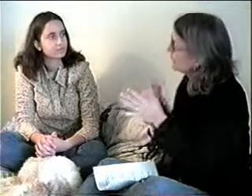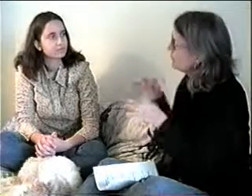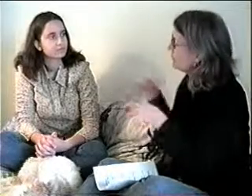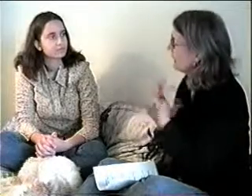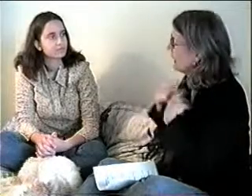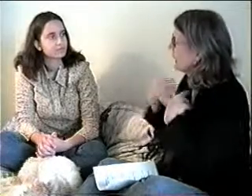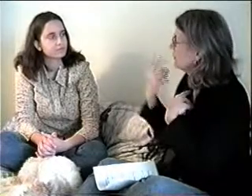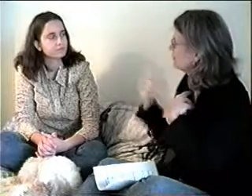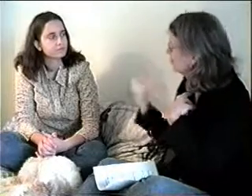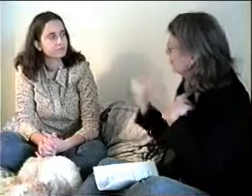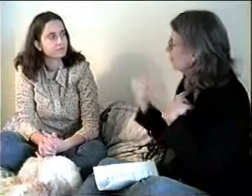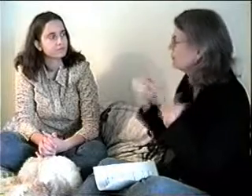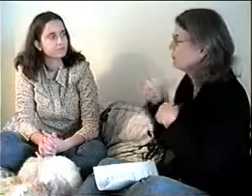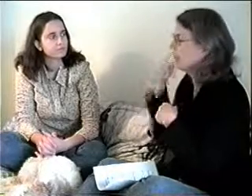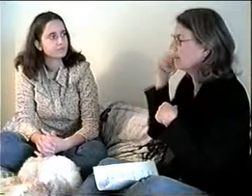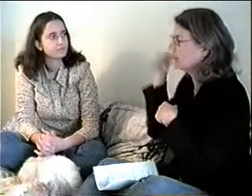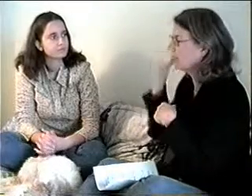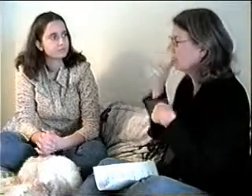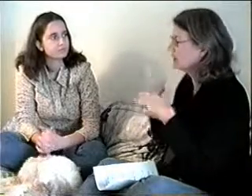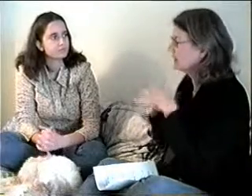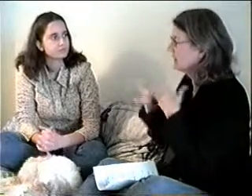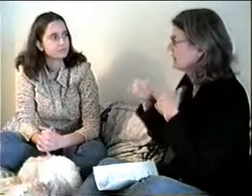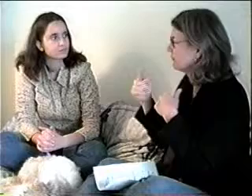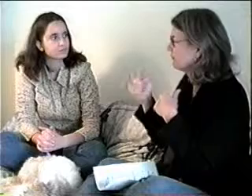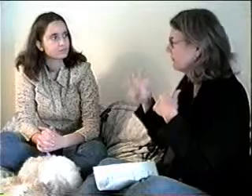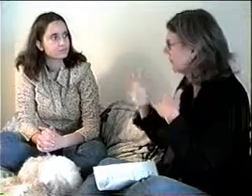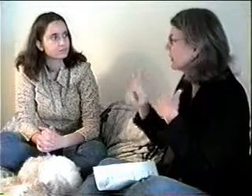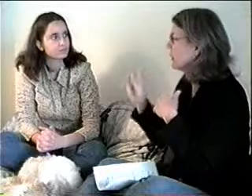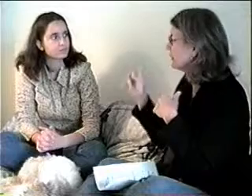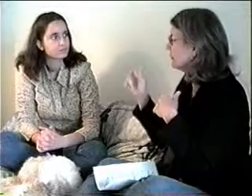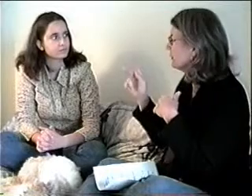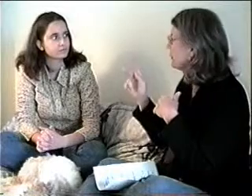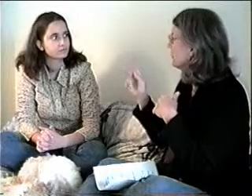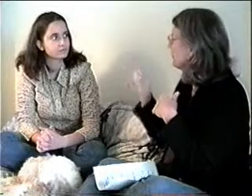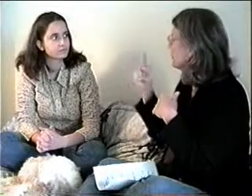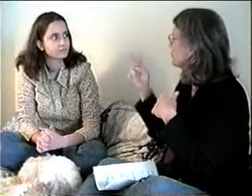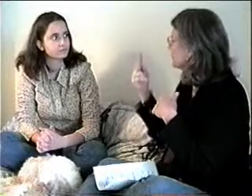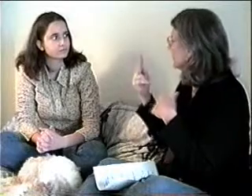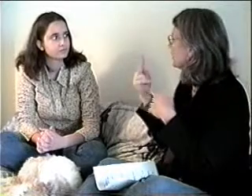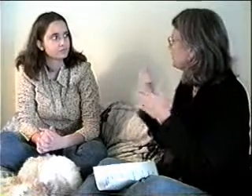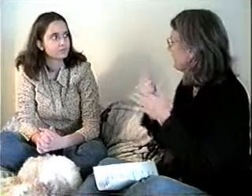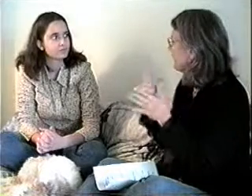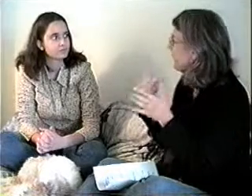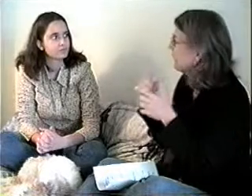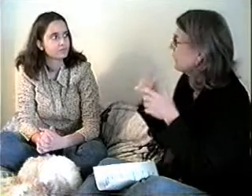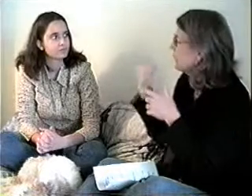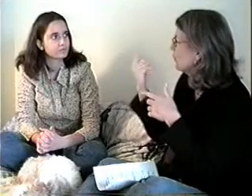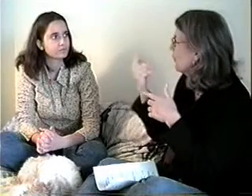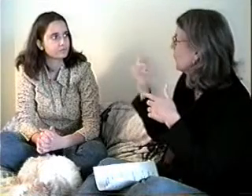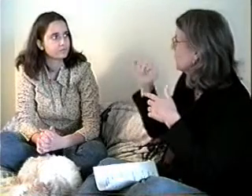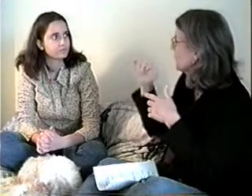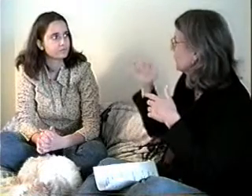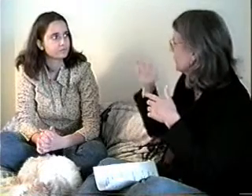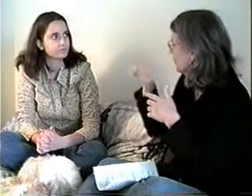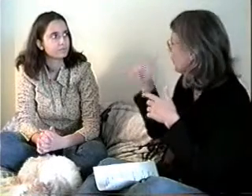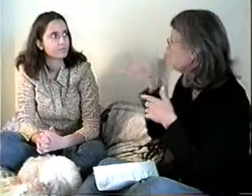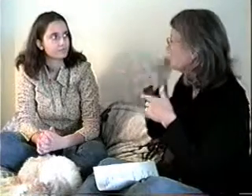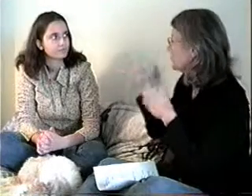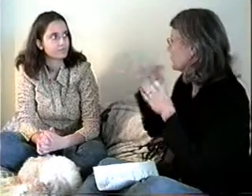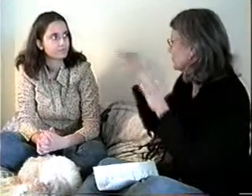it, you had two deaf girls in kindergarten, first, second grade, and then one of those girls